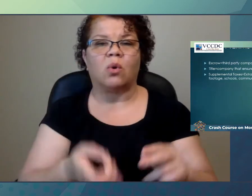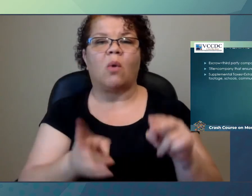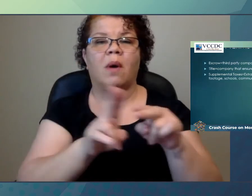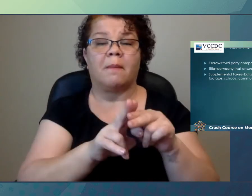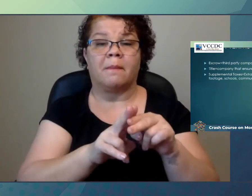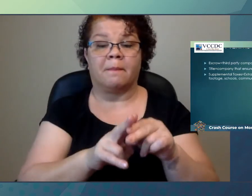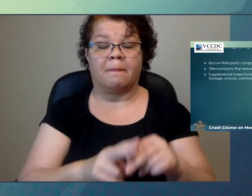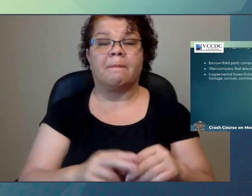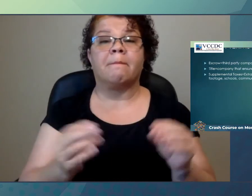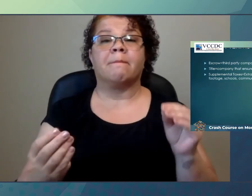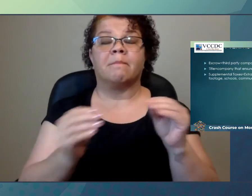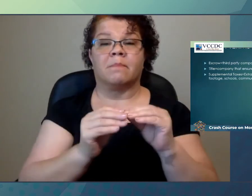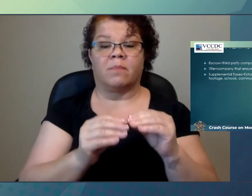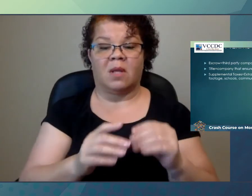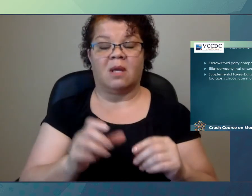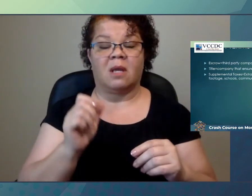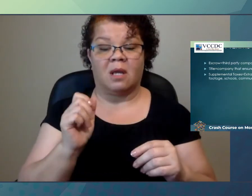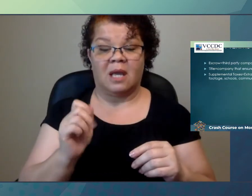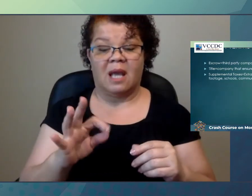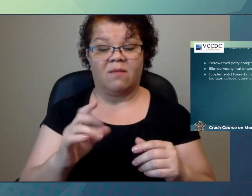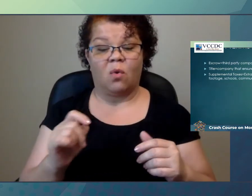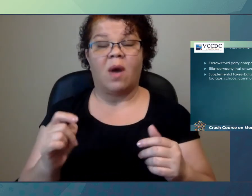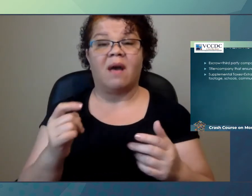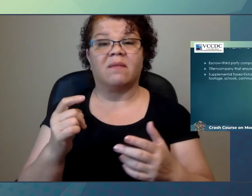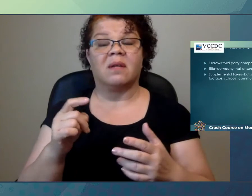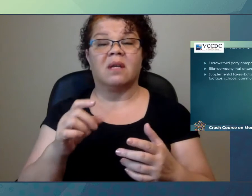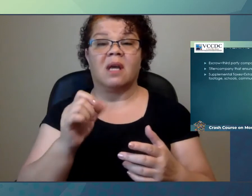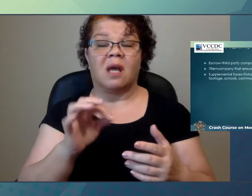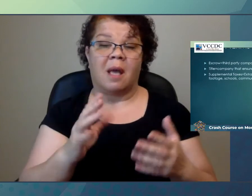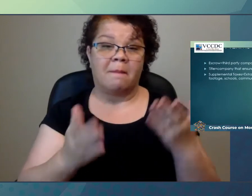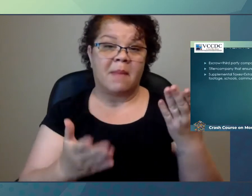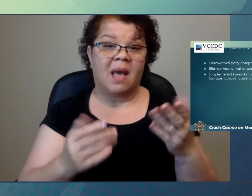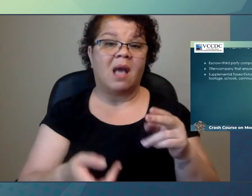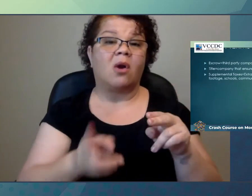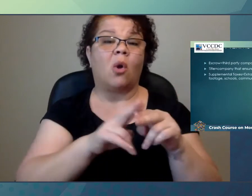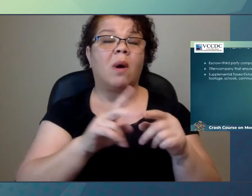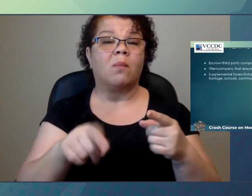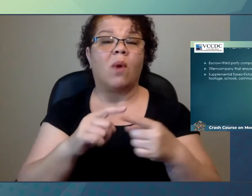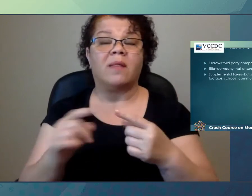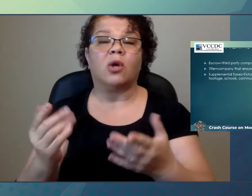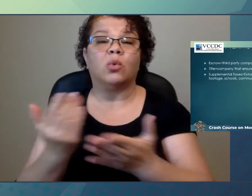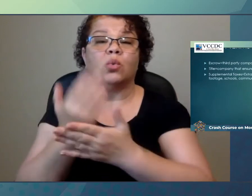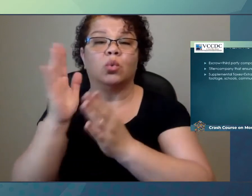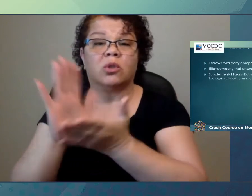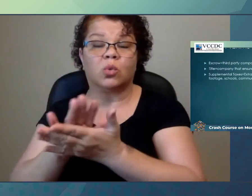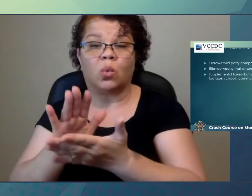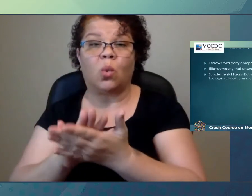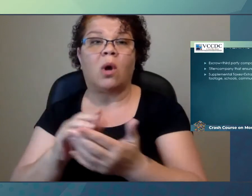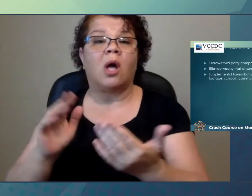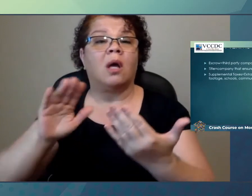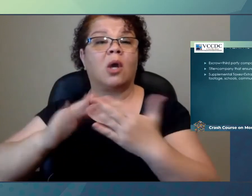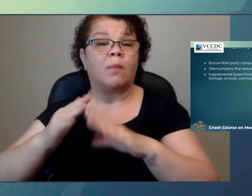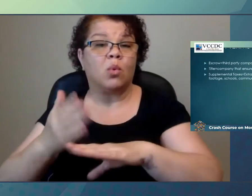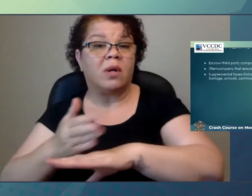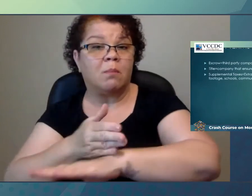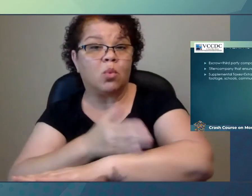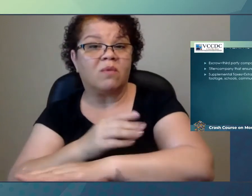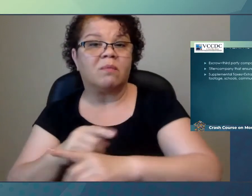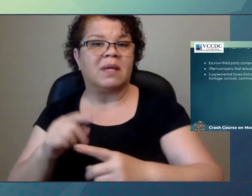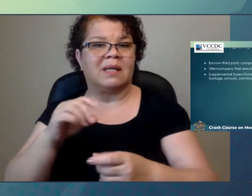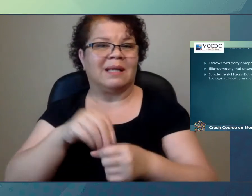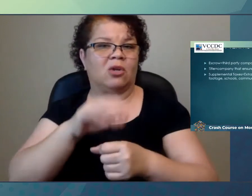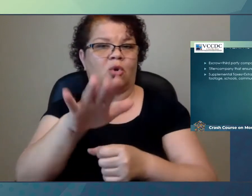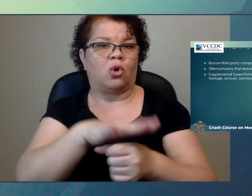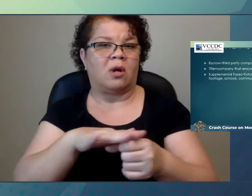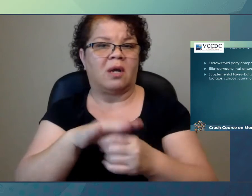bills could be for new schools in the area or community improvement in whatever area that you are purchasing. A lot